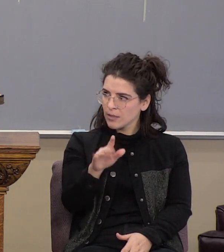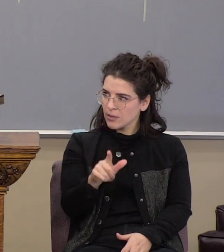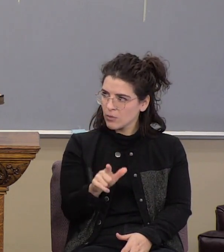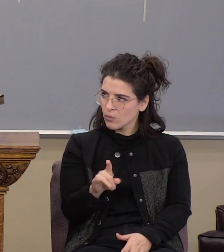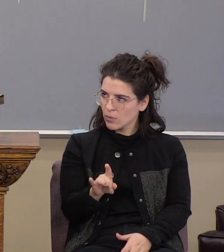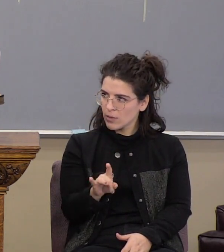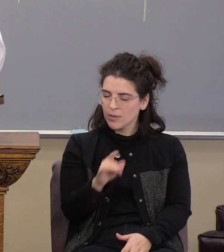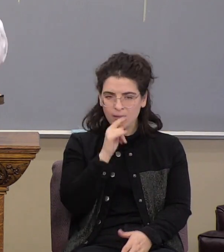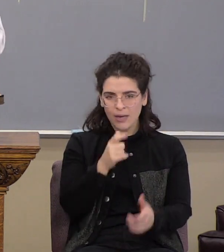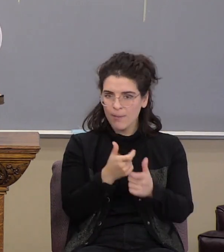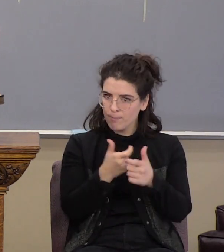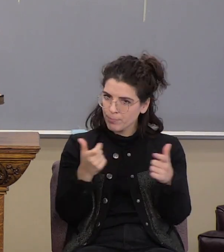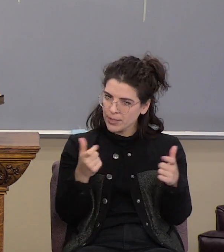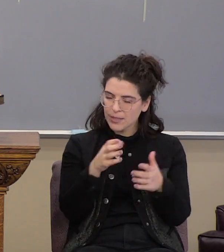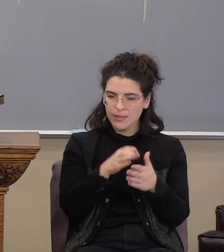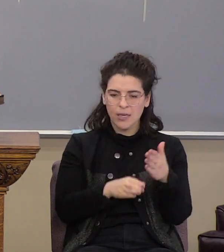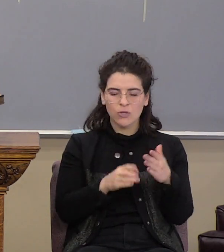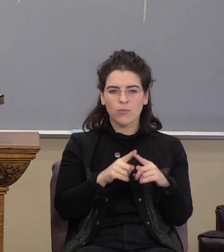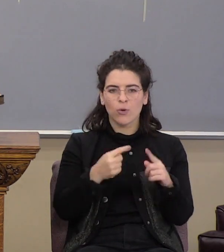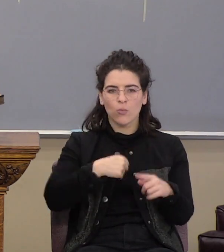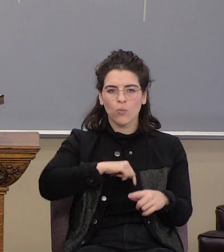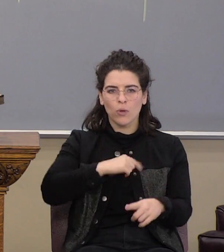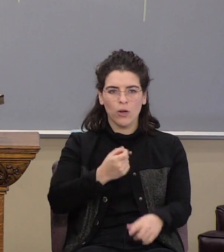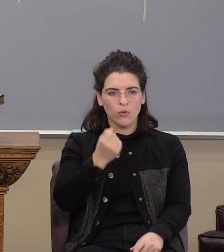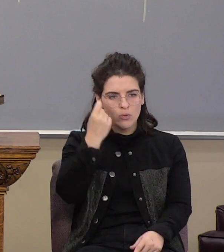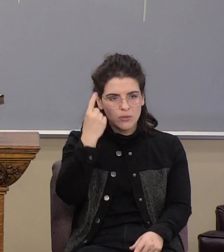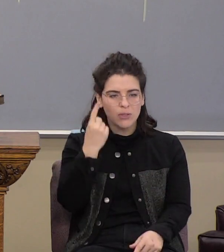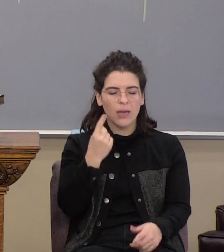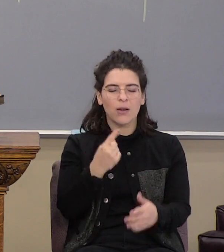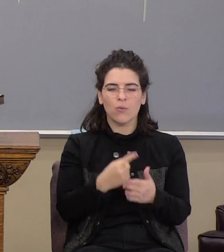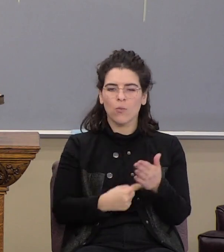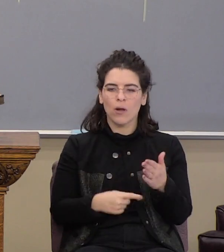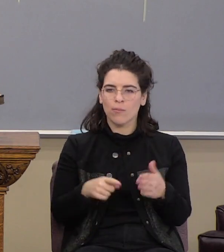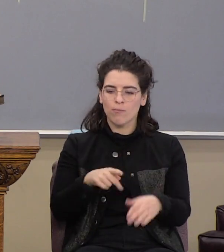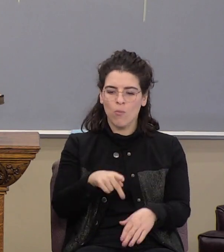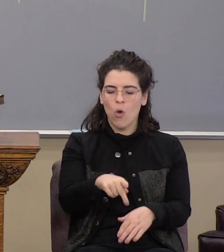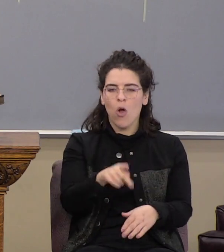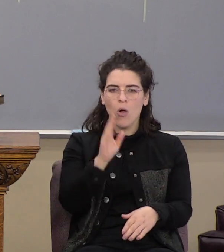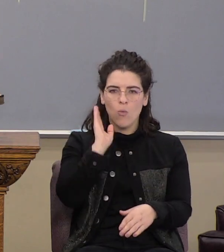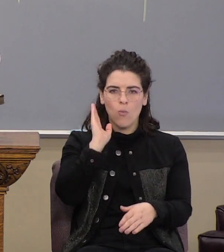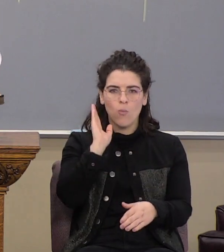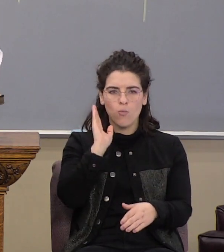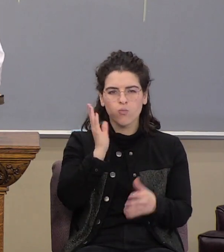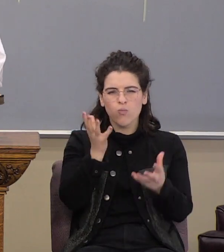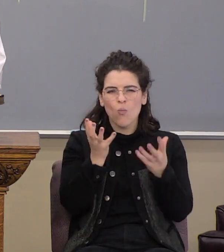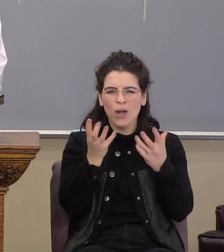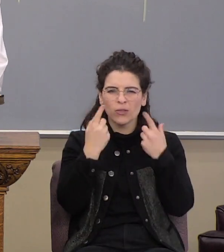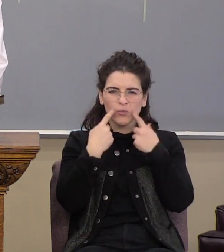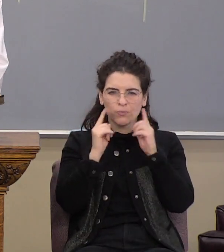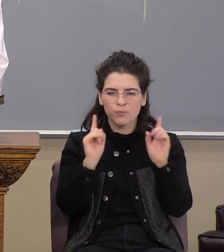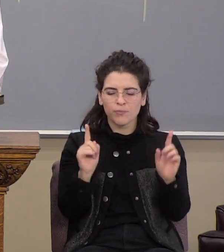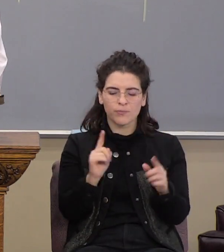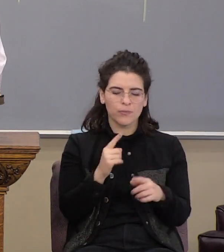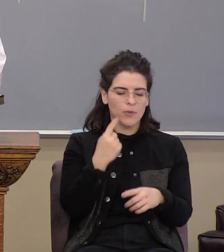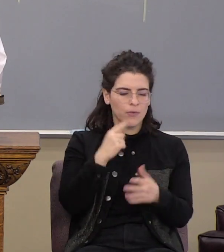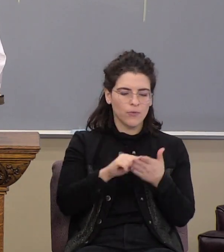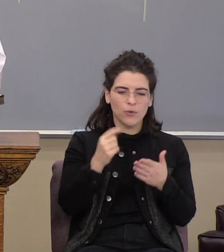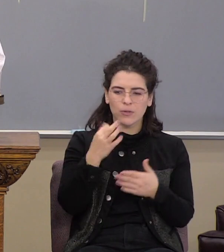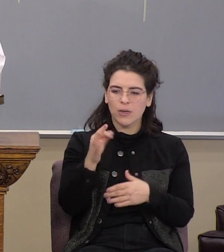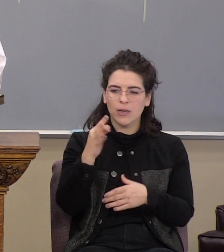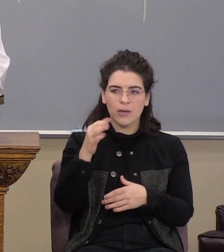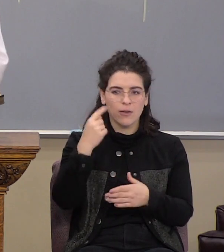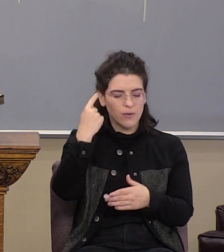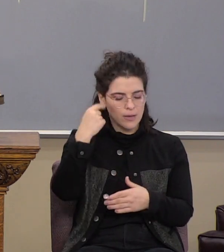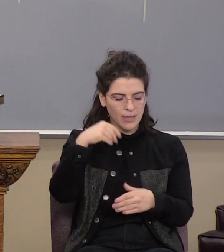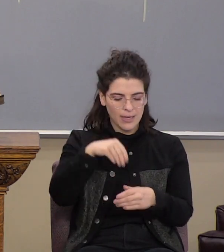section, but that way we get a feel for what the Apostle Paul here is seeking to achieve. Verse 19, if in this life only we have hope